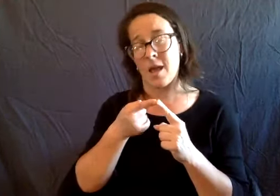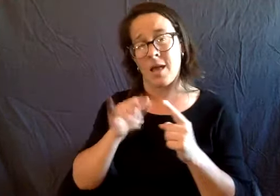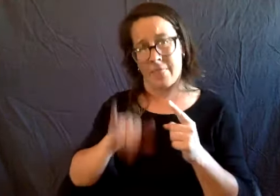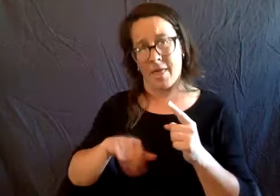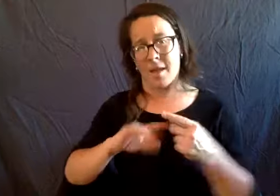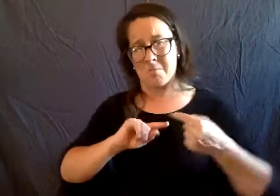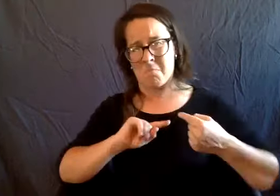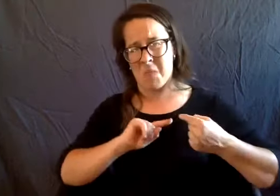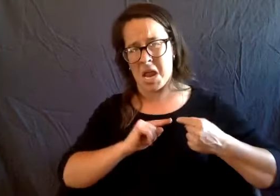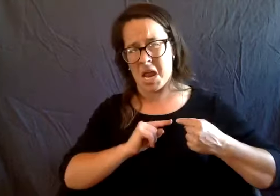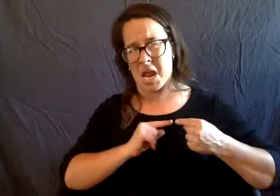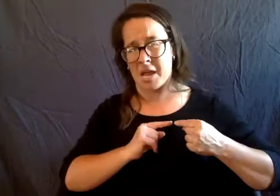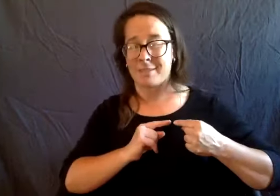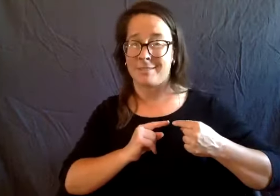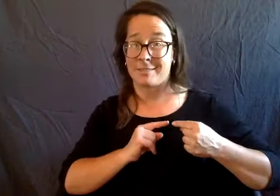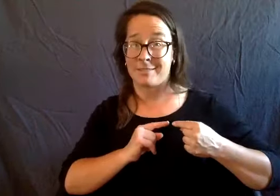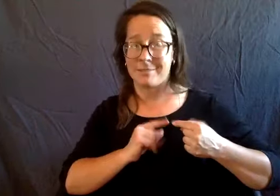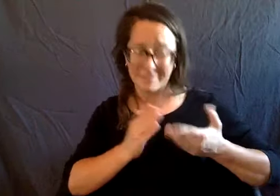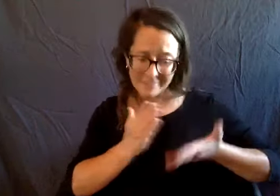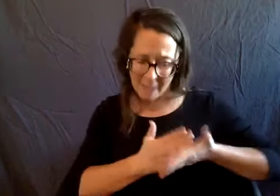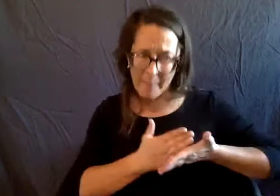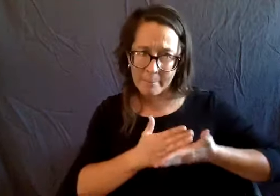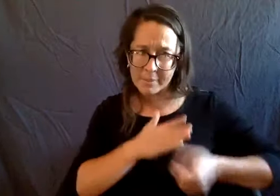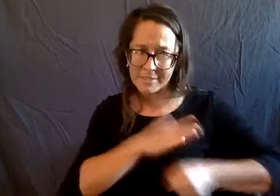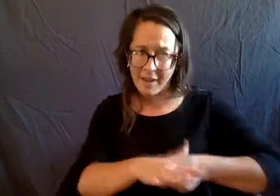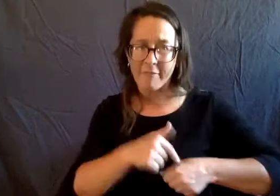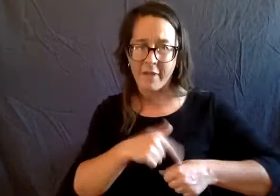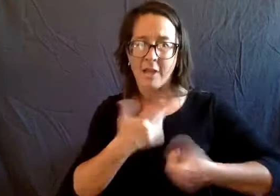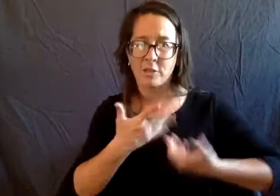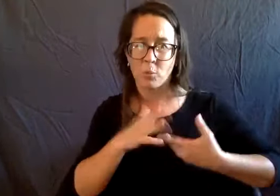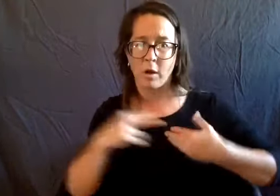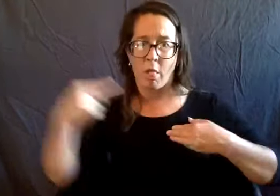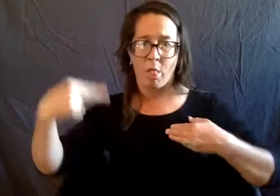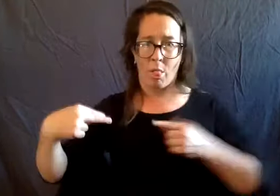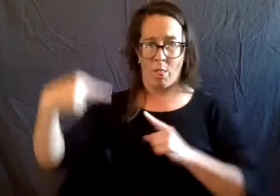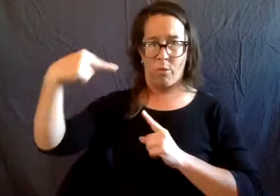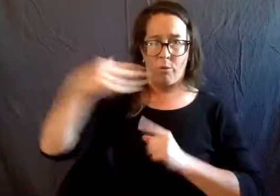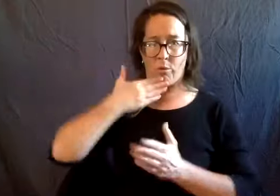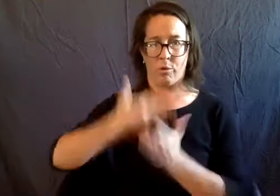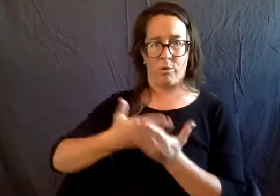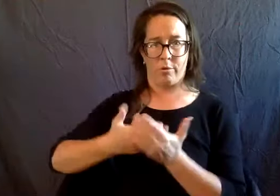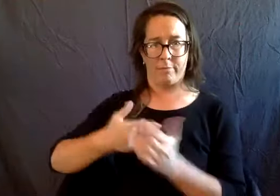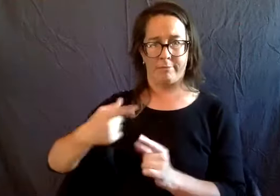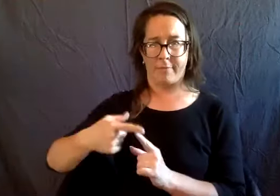the pain to stop. I just wanted to look good and have you think well of me.